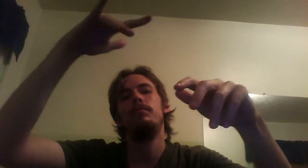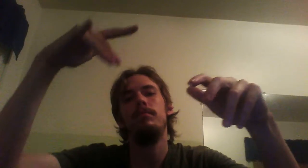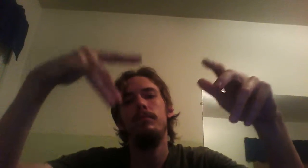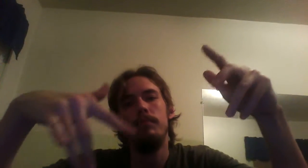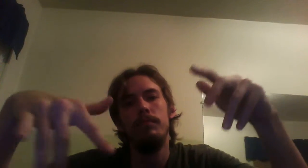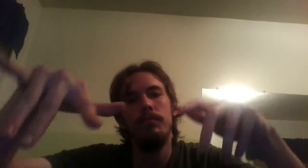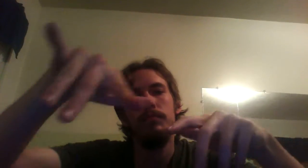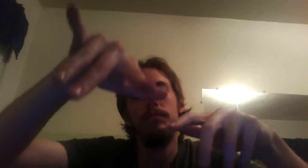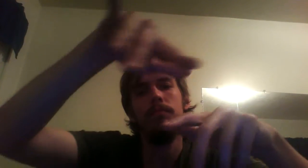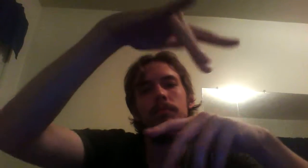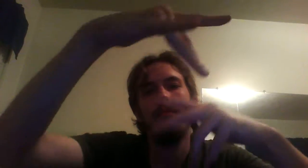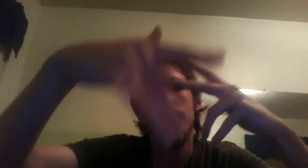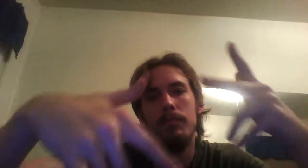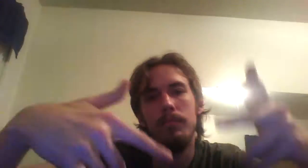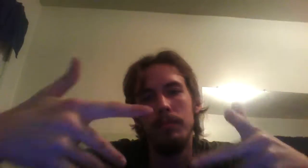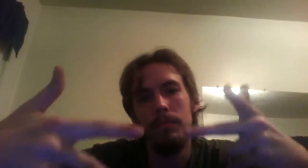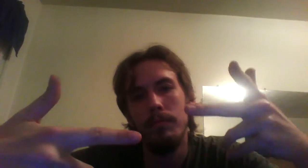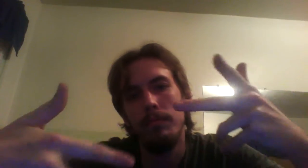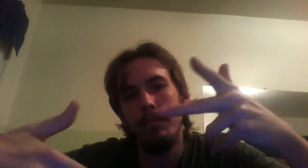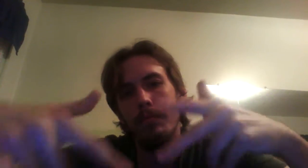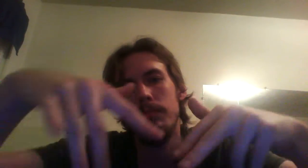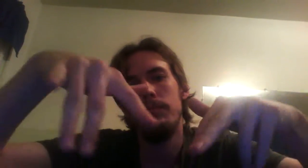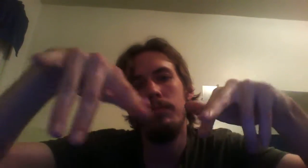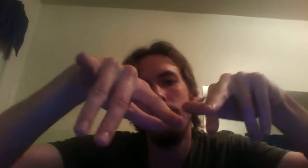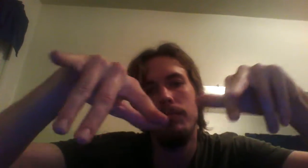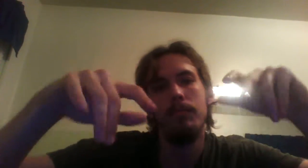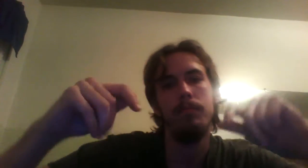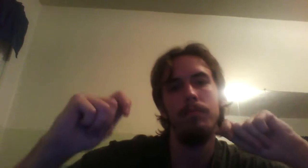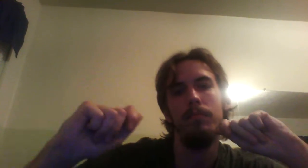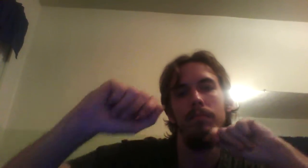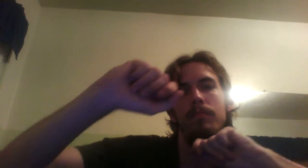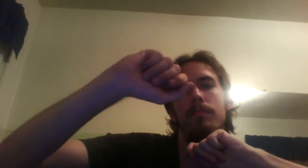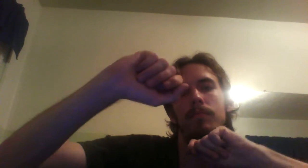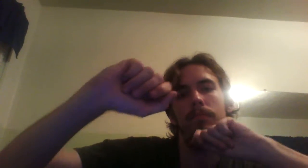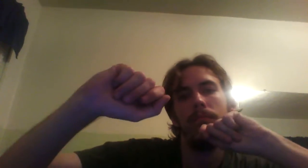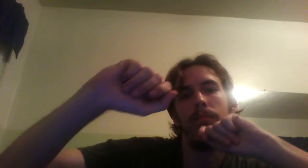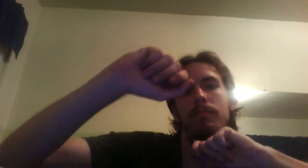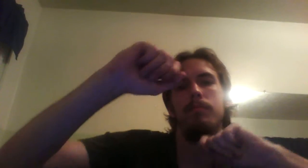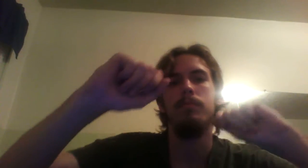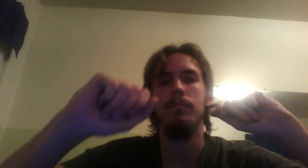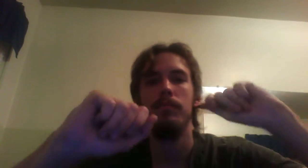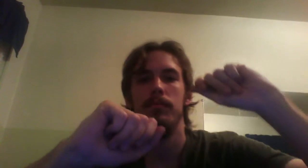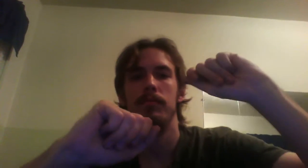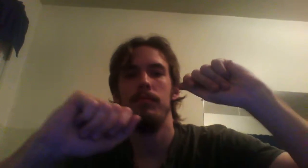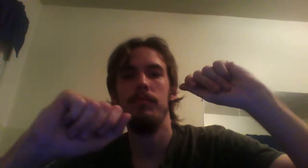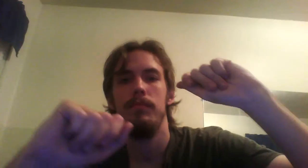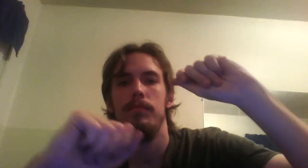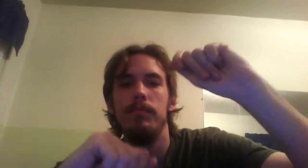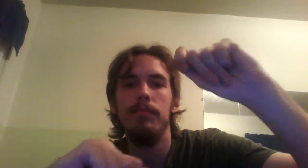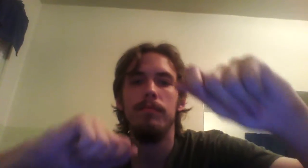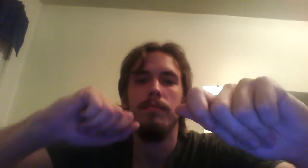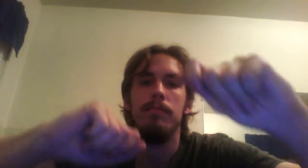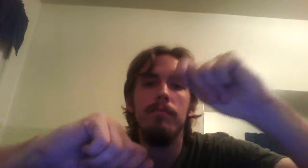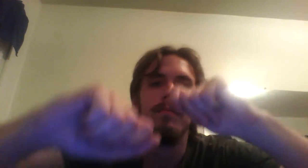I'll let you with me cause I won't before I had fun, you had fun I need what I wrote this song